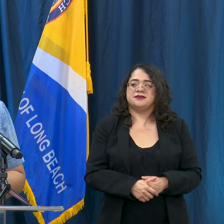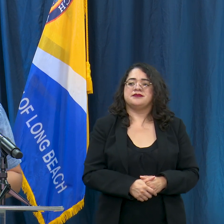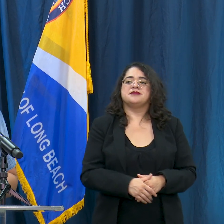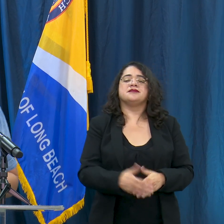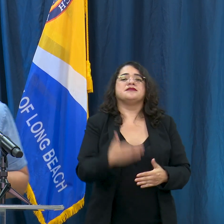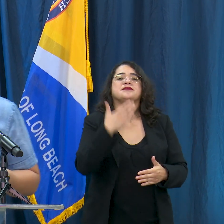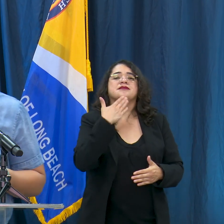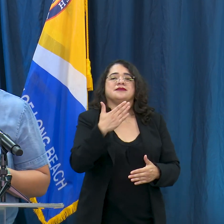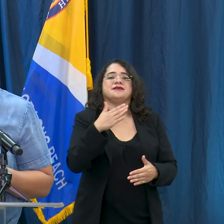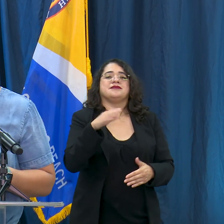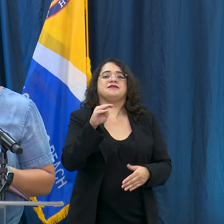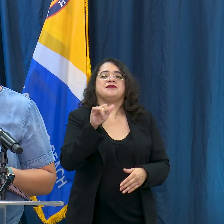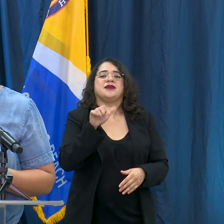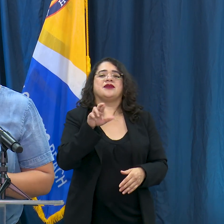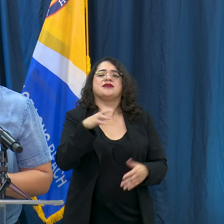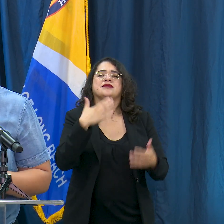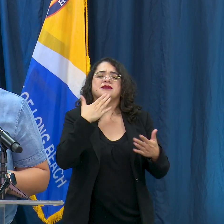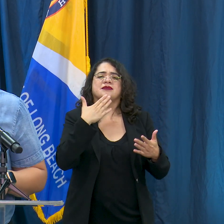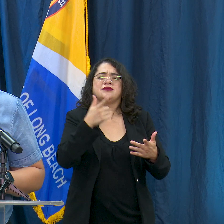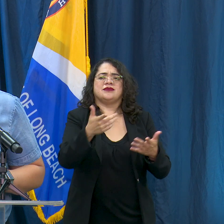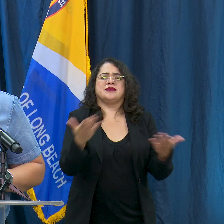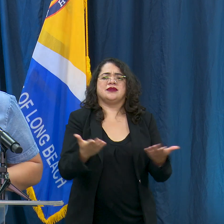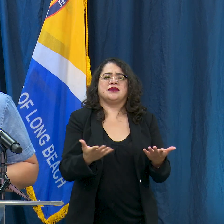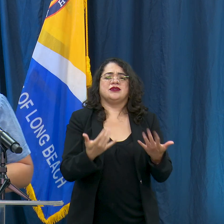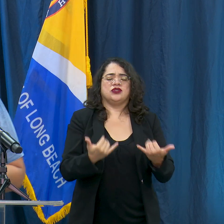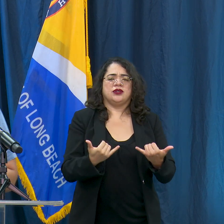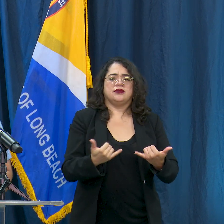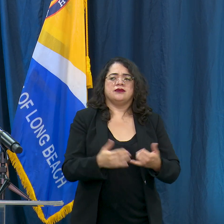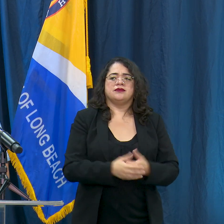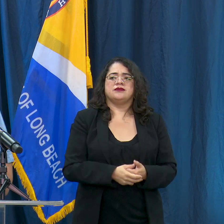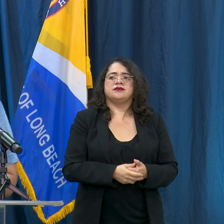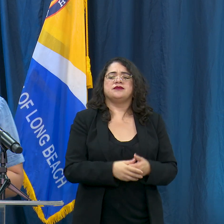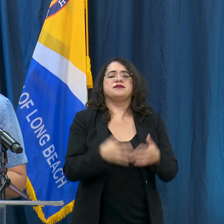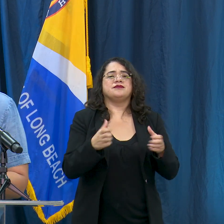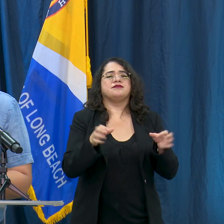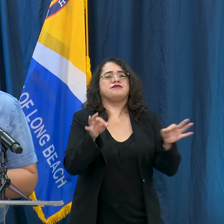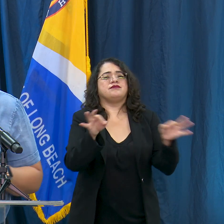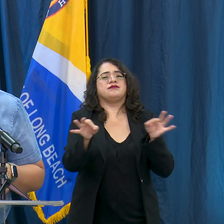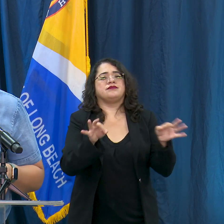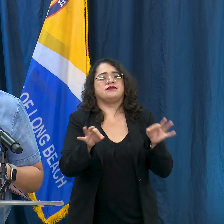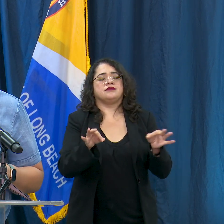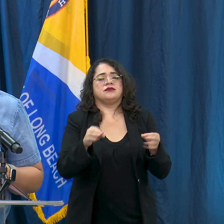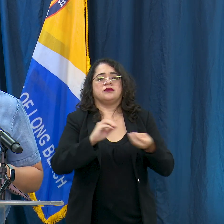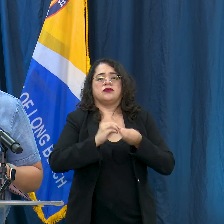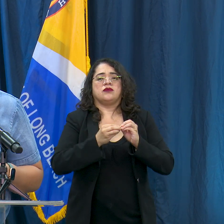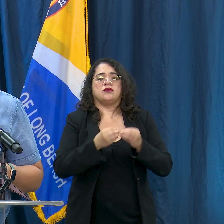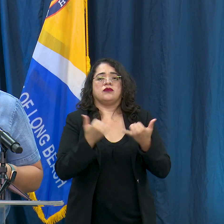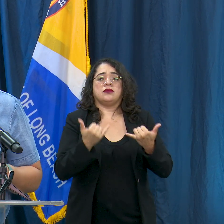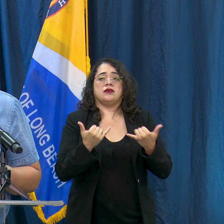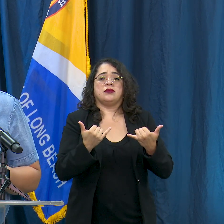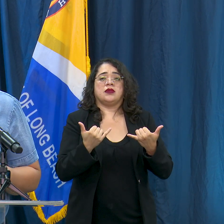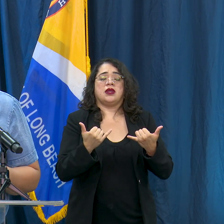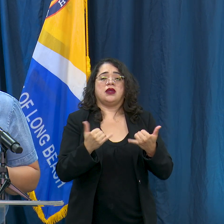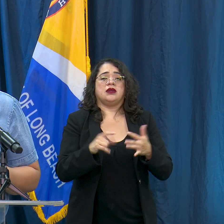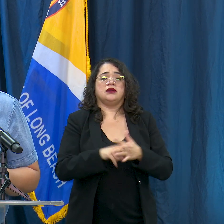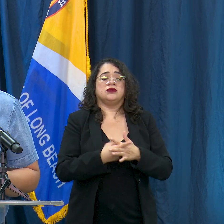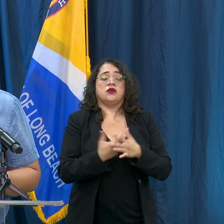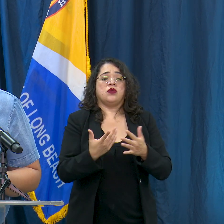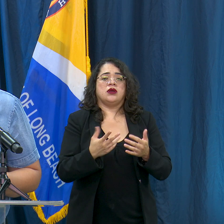Gracias, alcalde. Buenas tardes, gracias por estar con nosotros hoy. Queremos empezar con nuestros números. A partir de hoy tenemos a